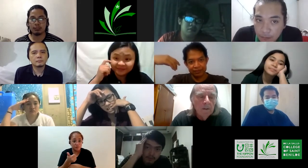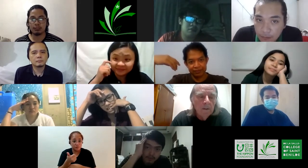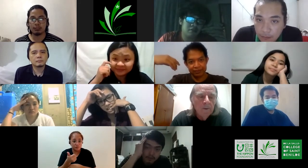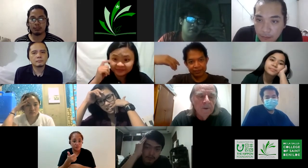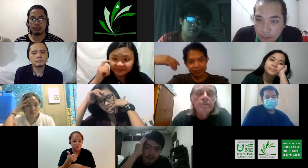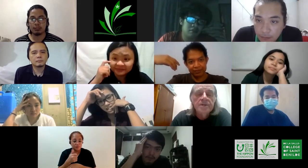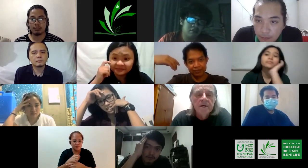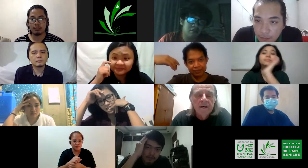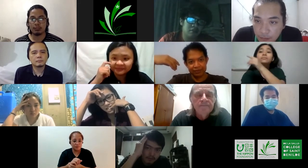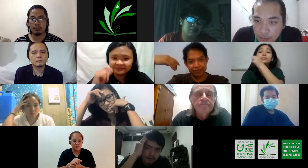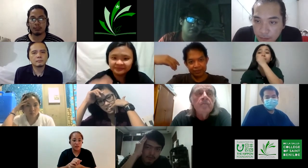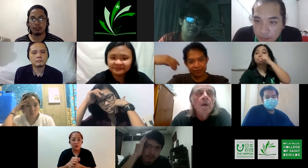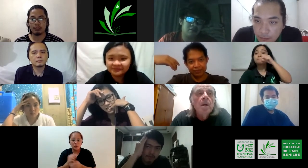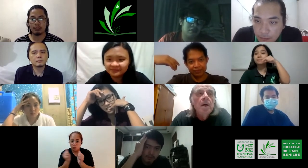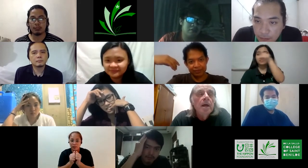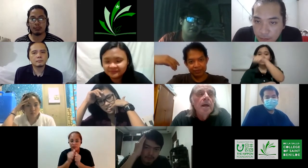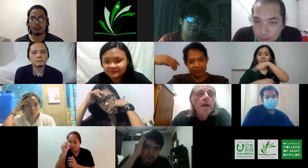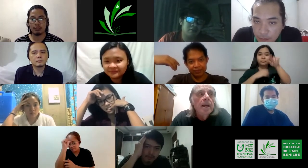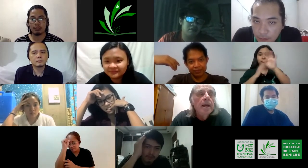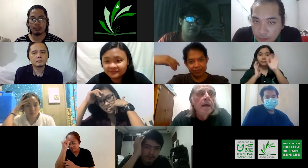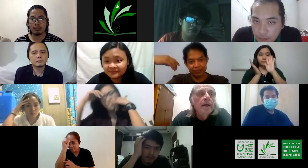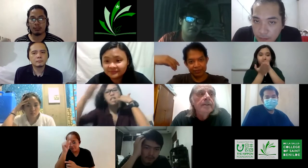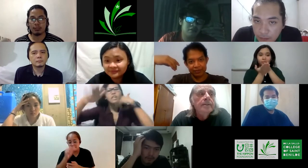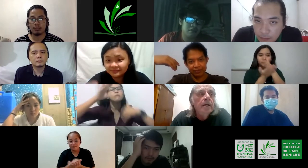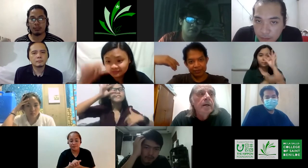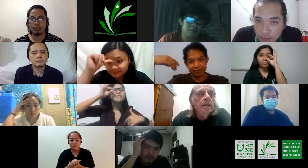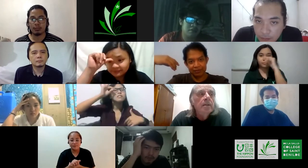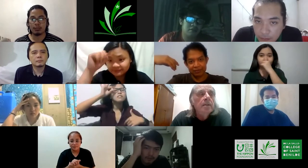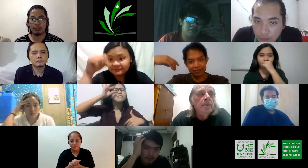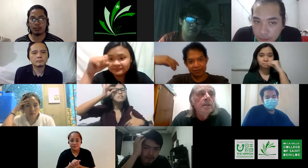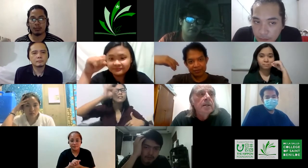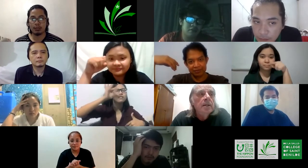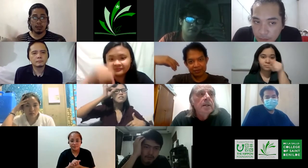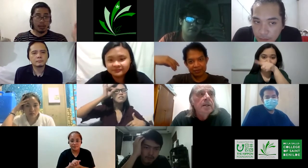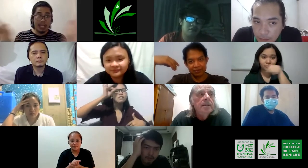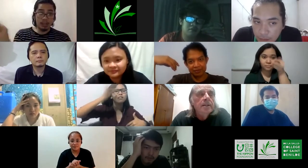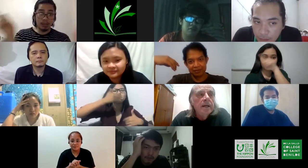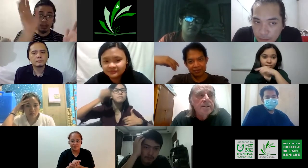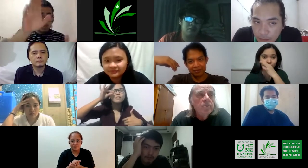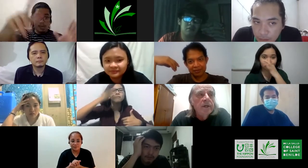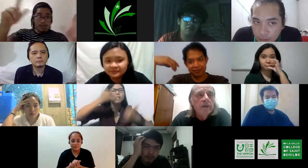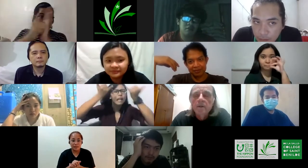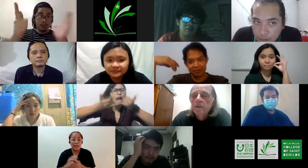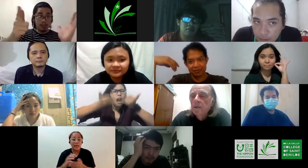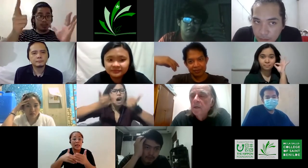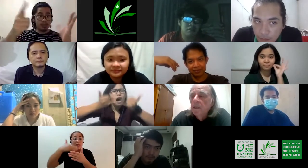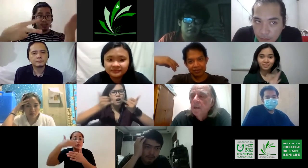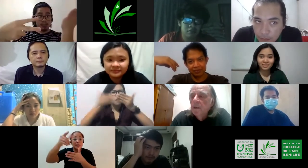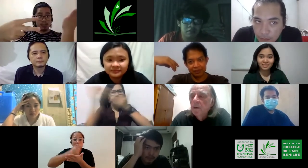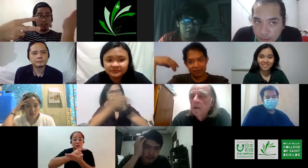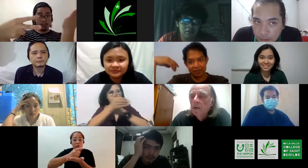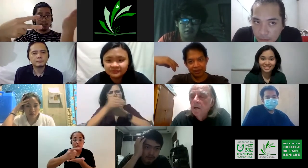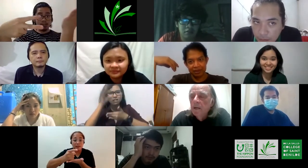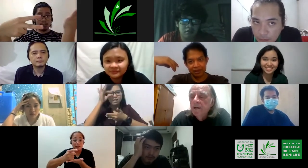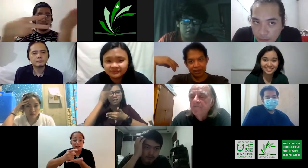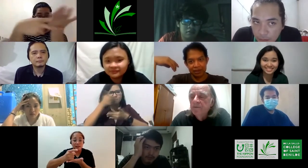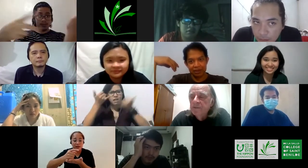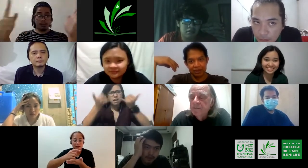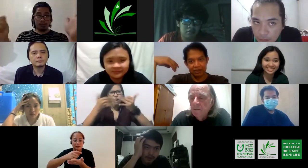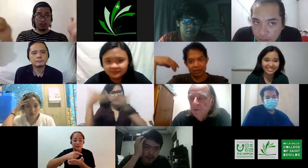with Christiane. And next week, if it's okay